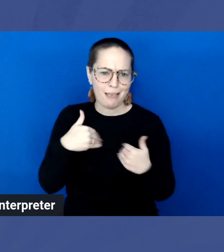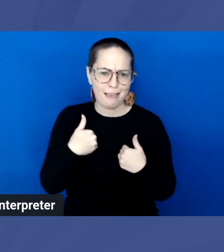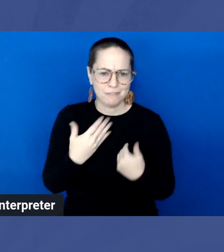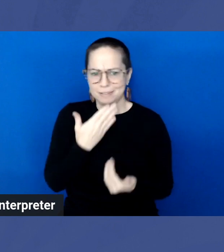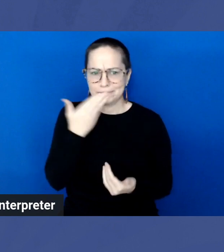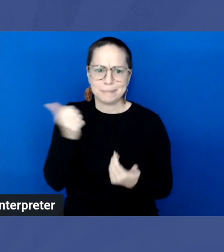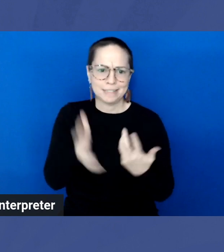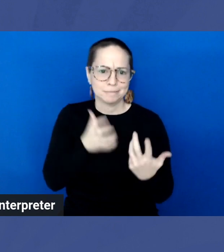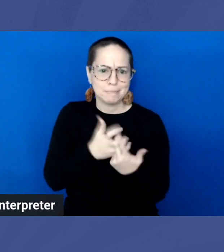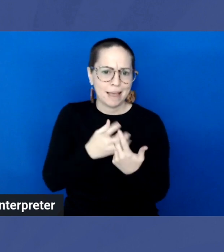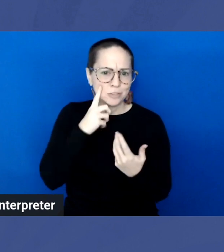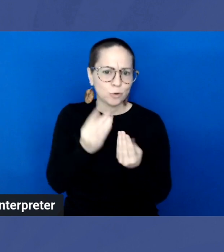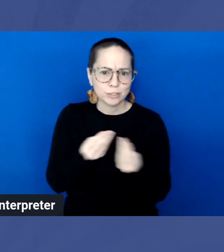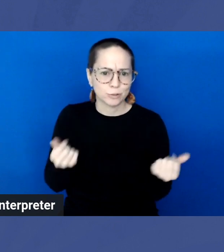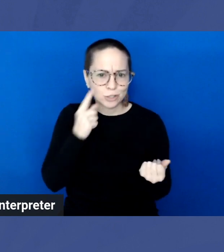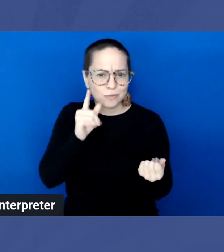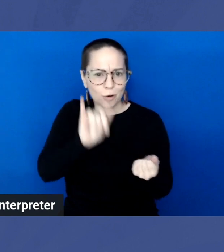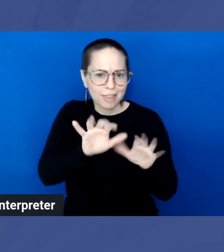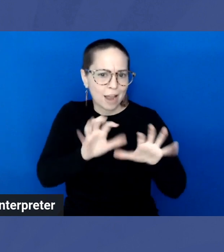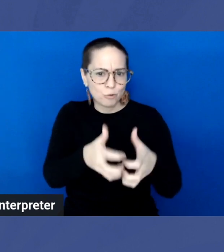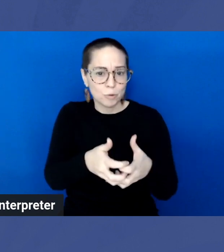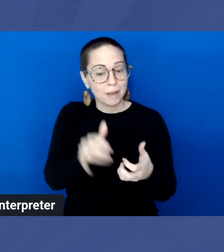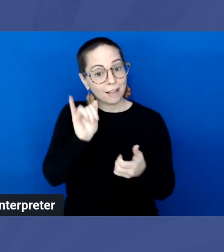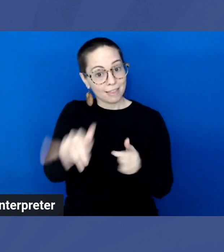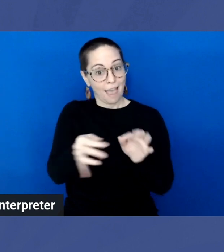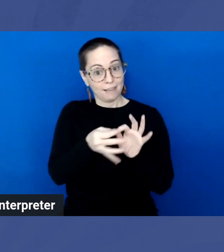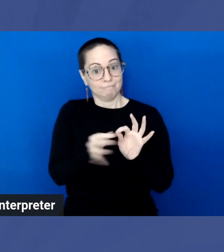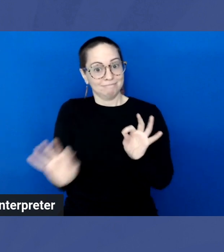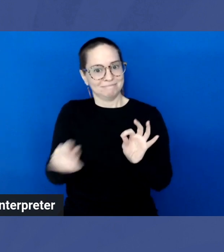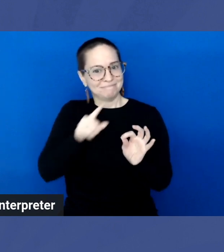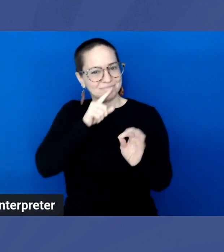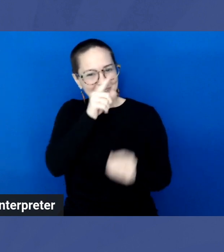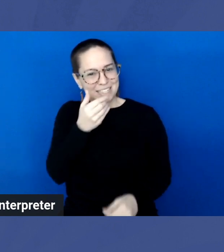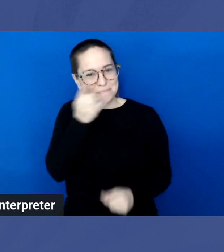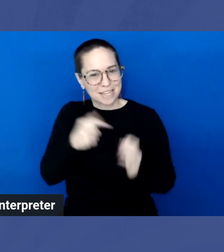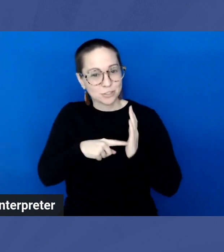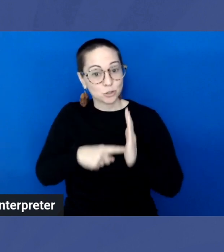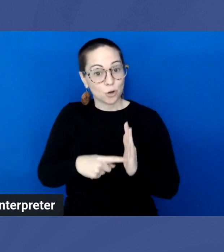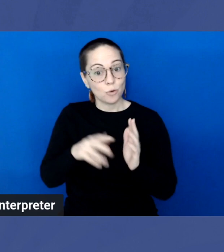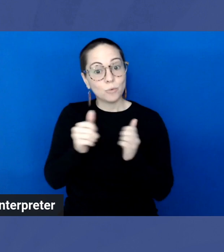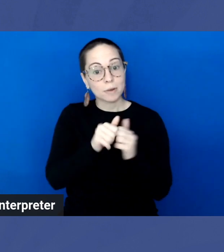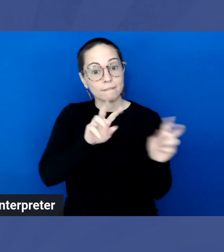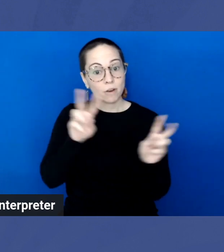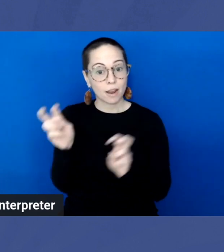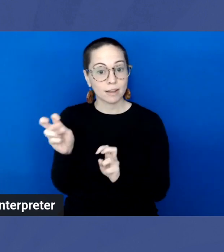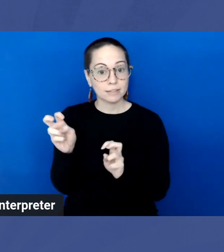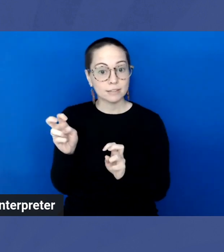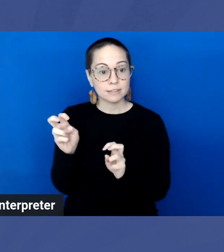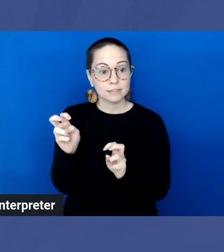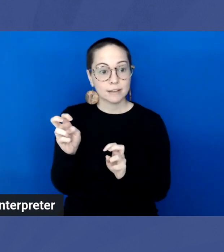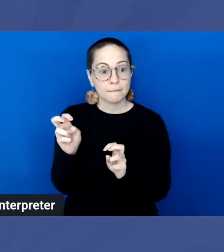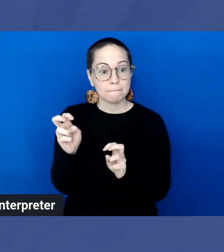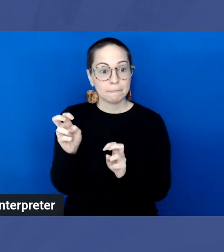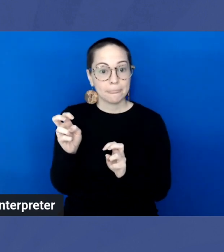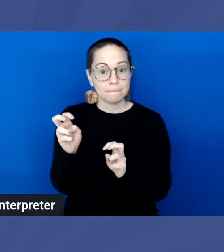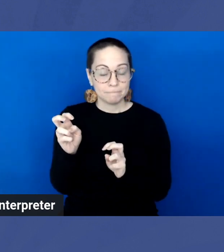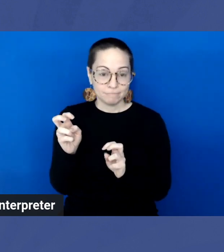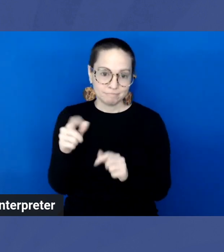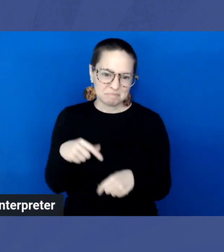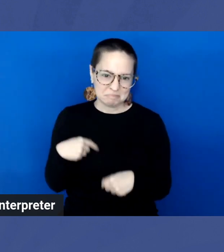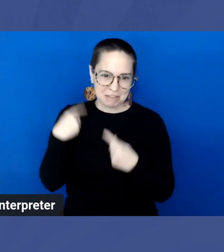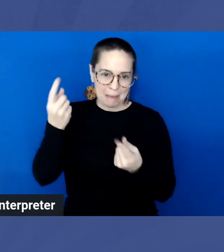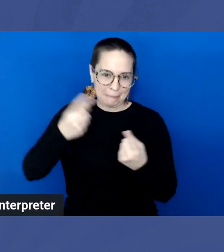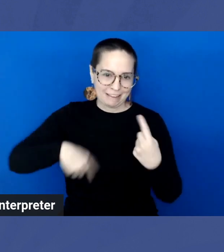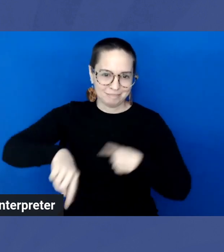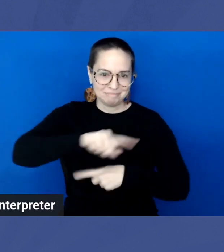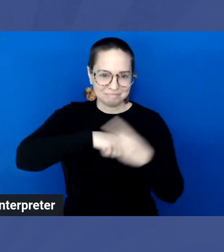group. I think this sentiment is best highlighted by a phrase that has been circulating